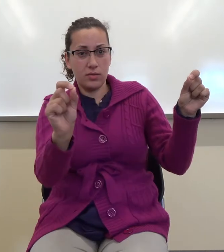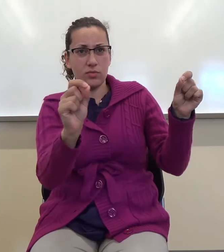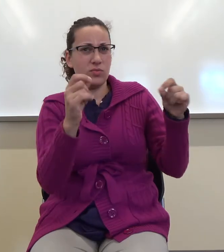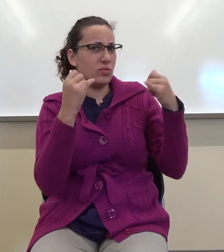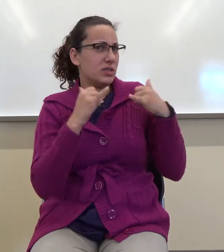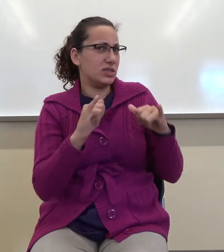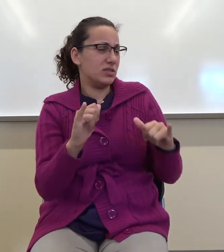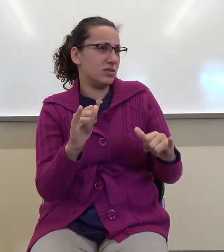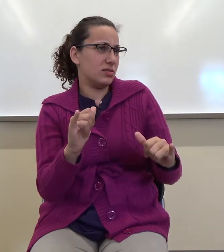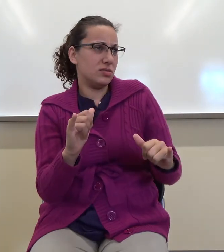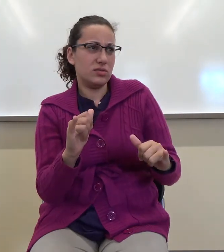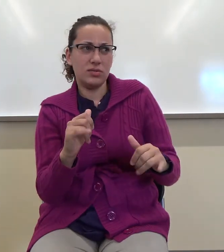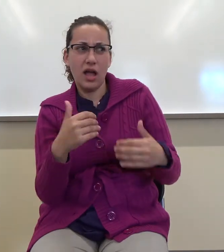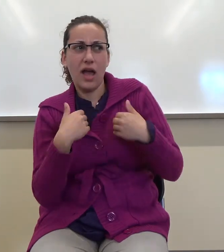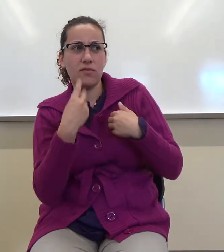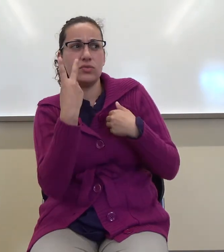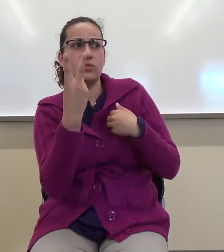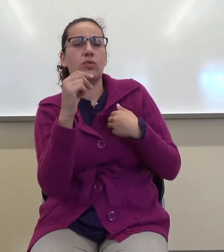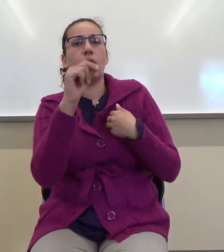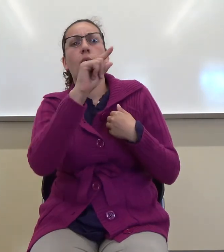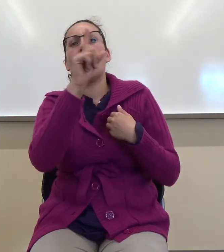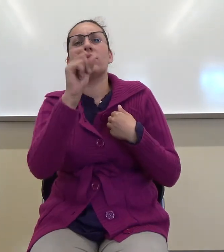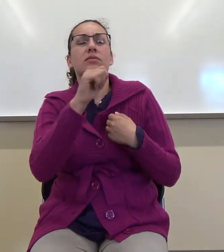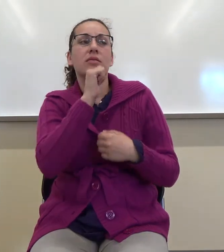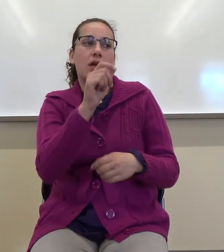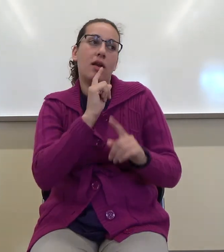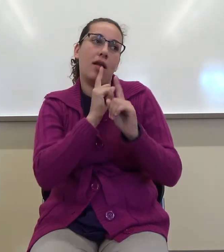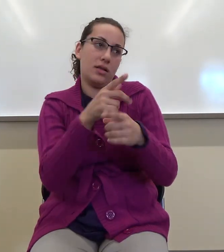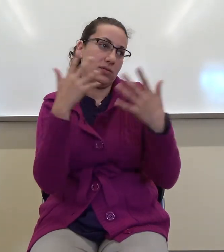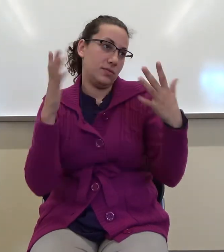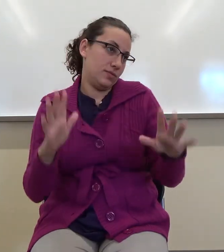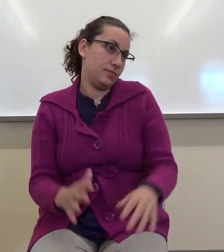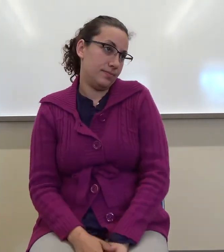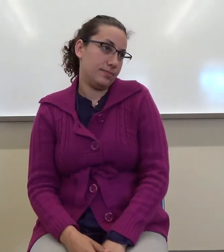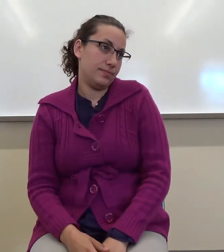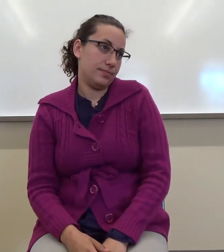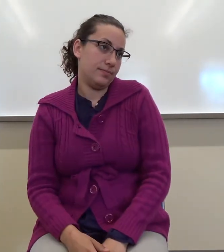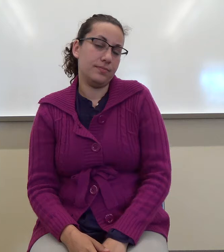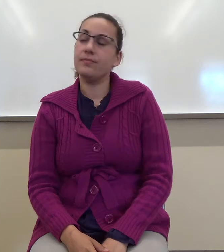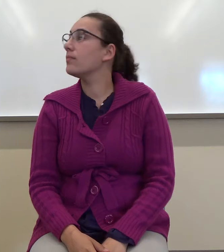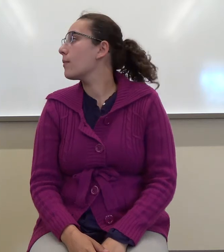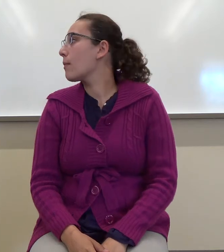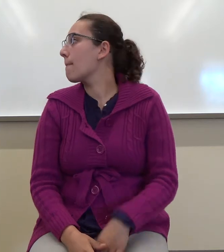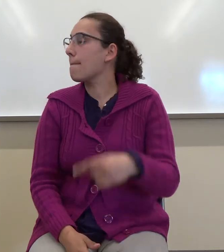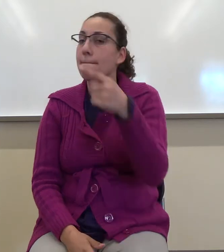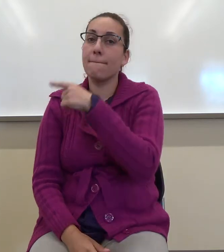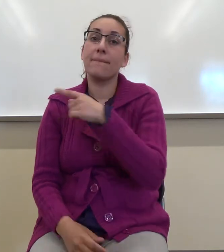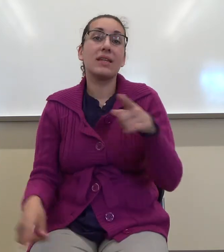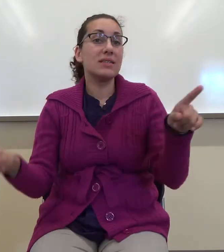know whether to answer. So so you're doing your same thing, but